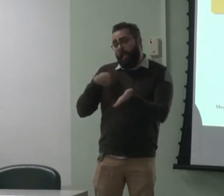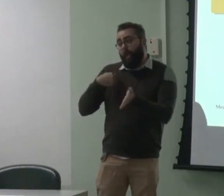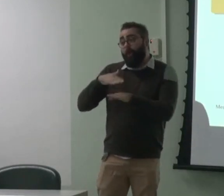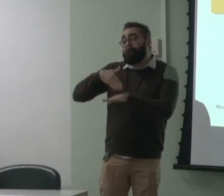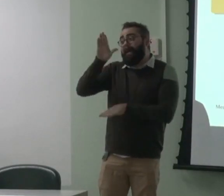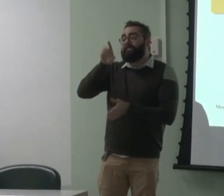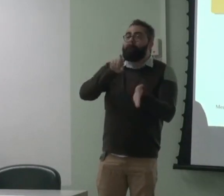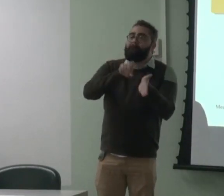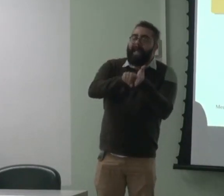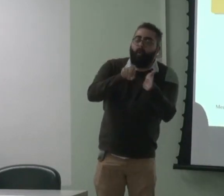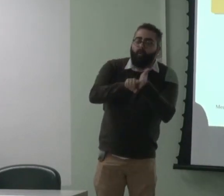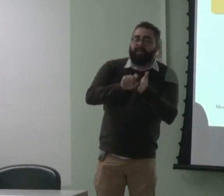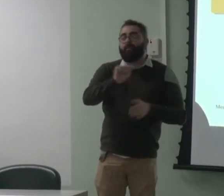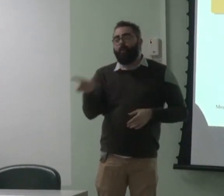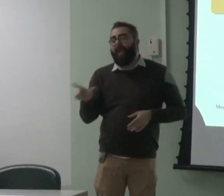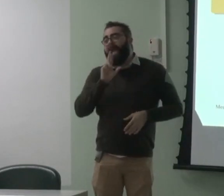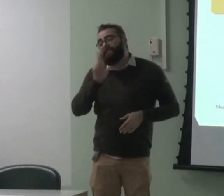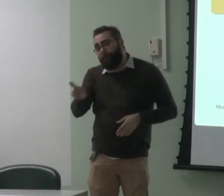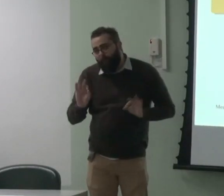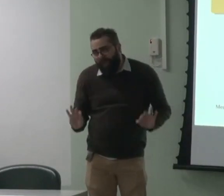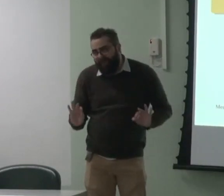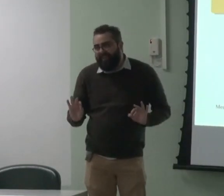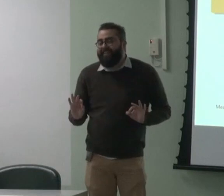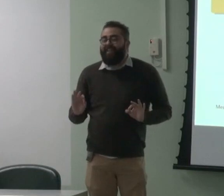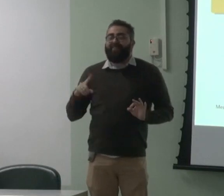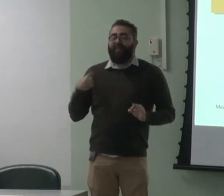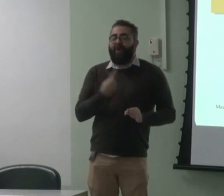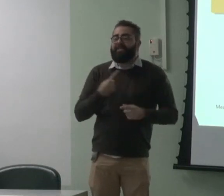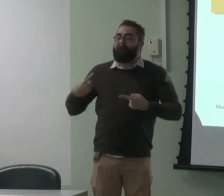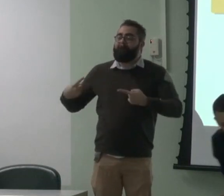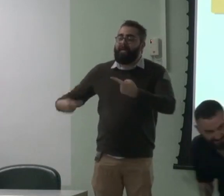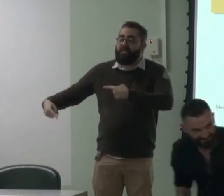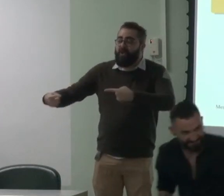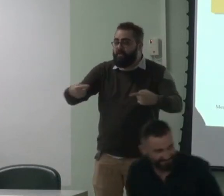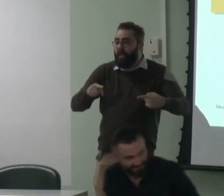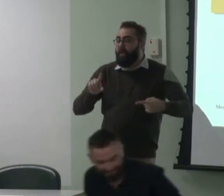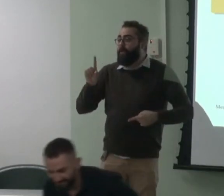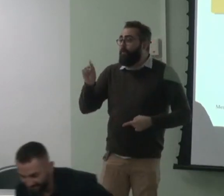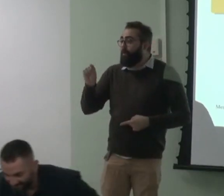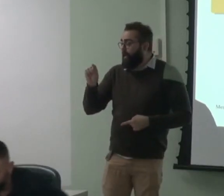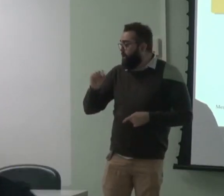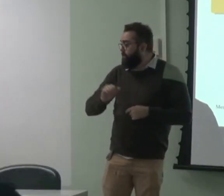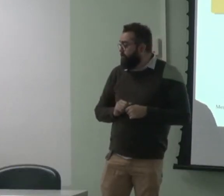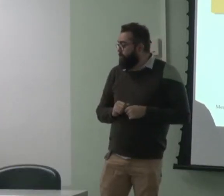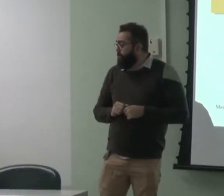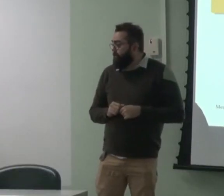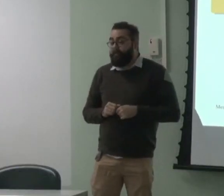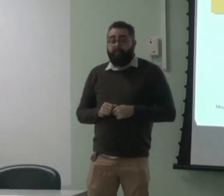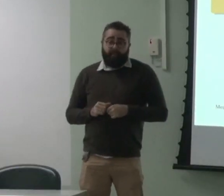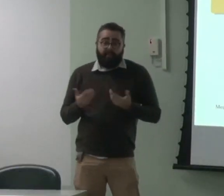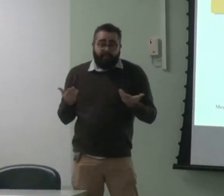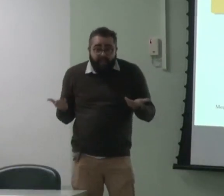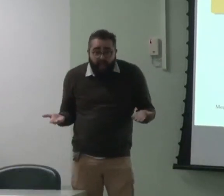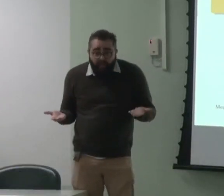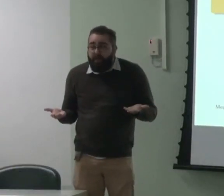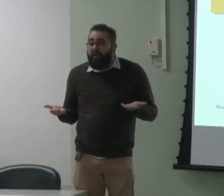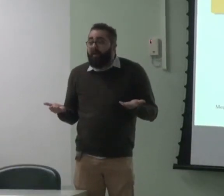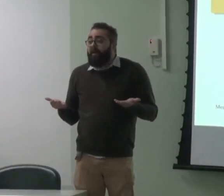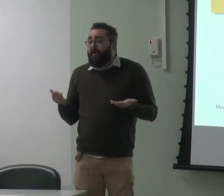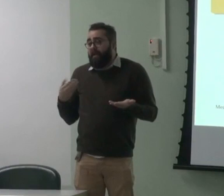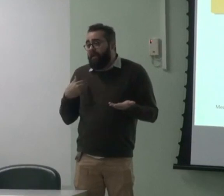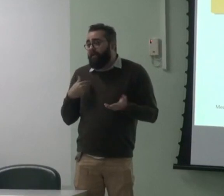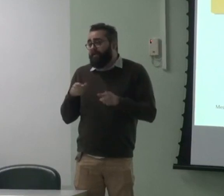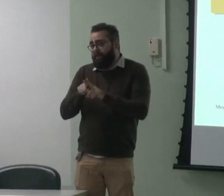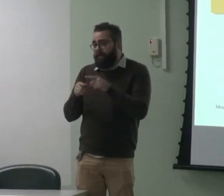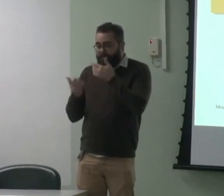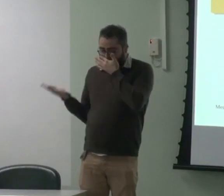forward to the discussion part, which will follow after my talk, to listen to your answers, suggestions, and